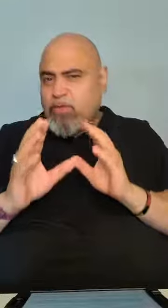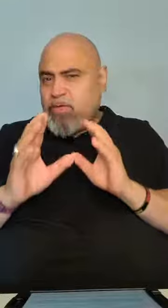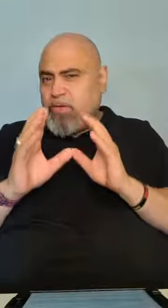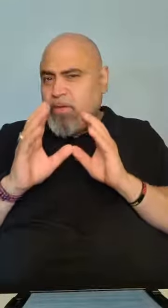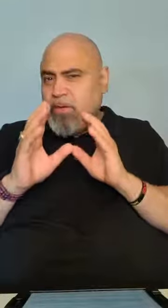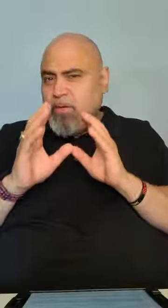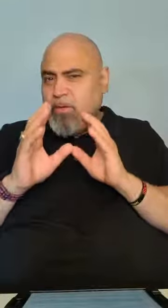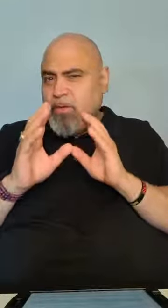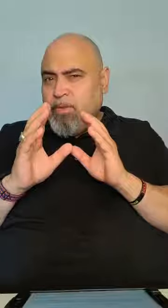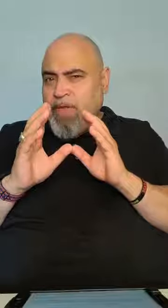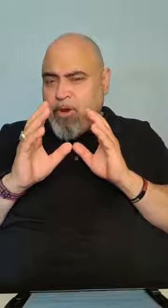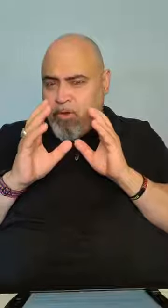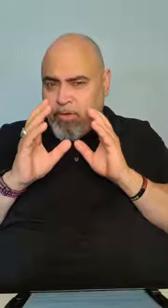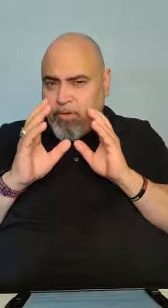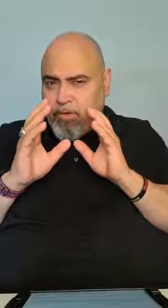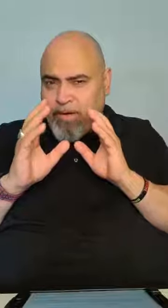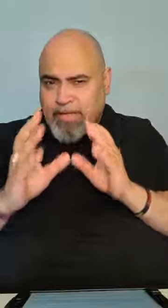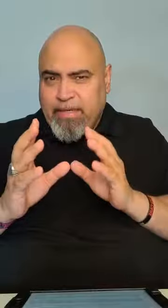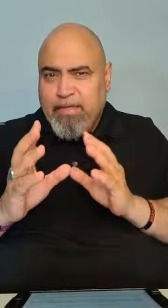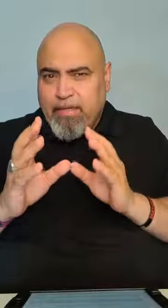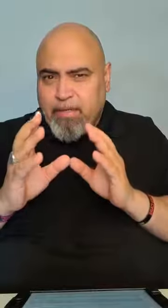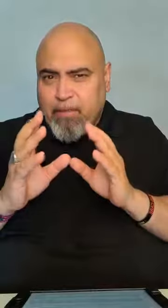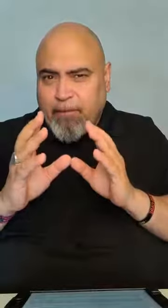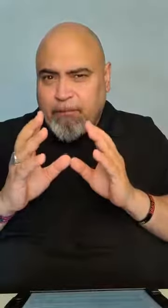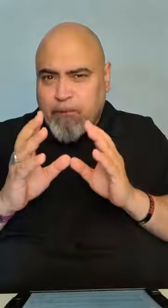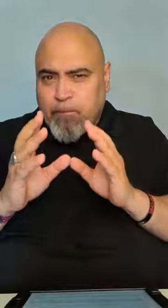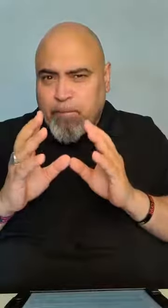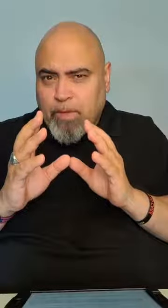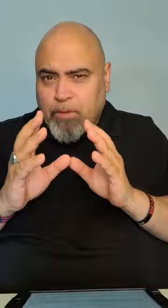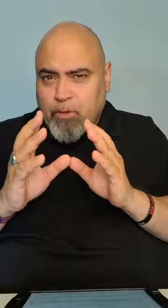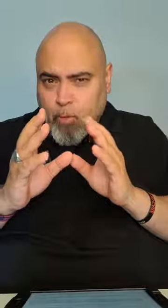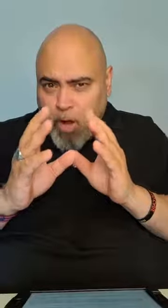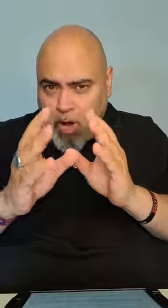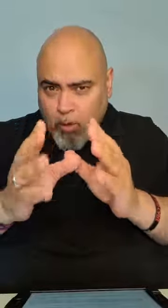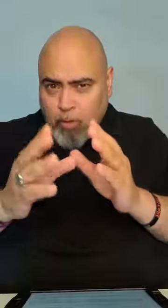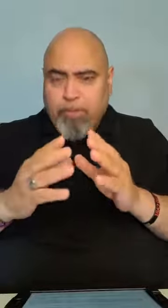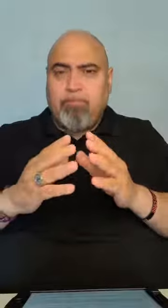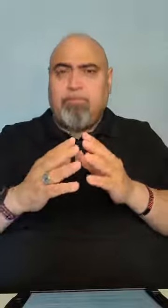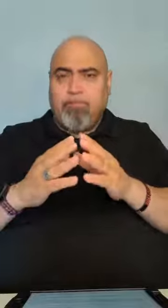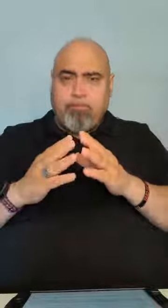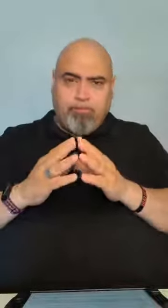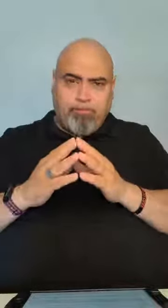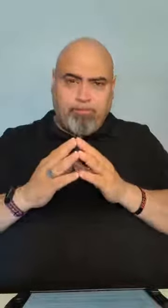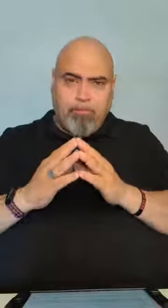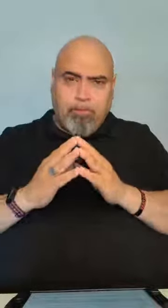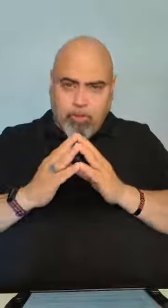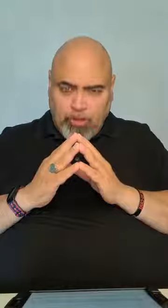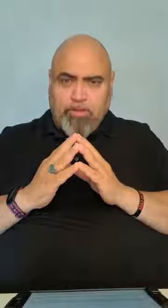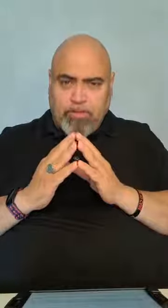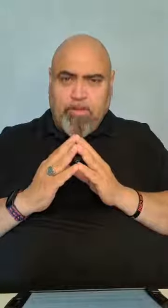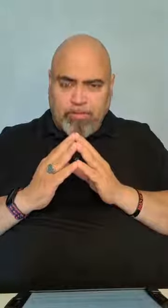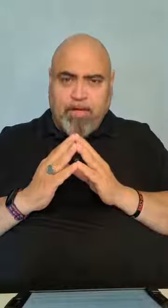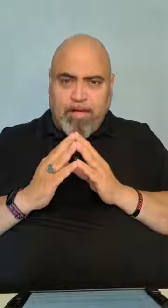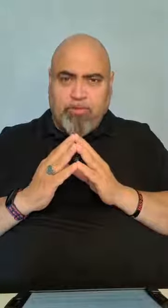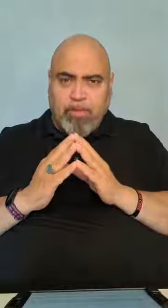verses that are credited to our Lord, Jesus of Nazareth,